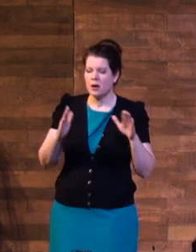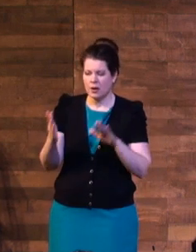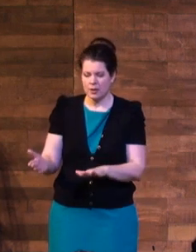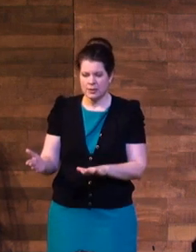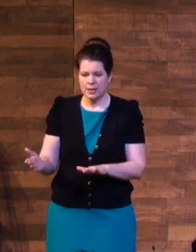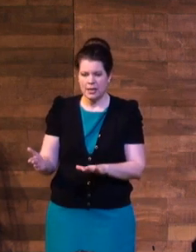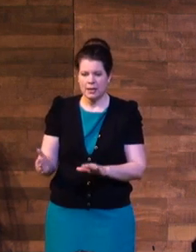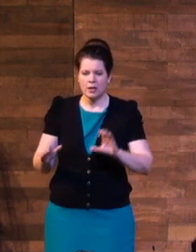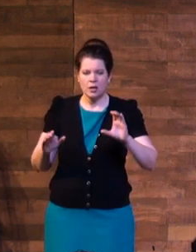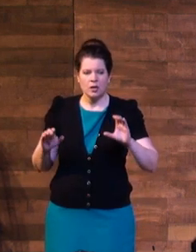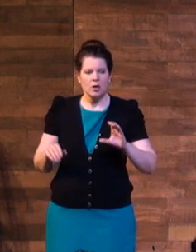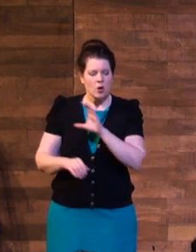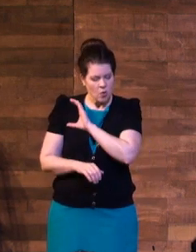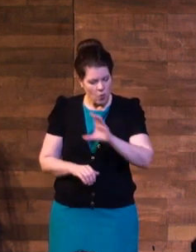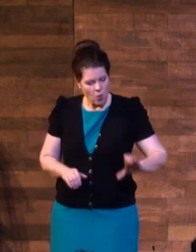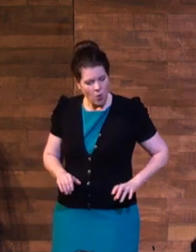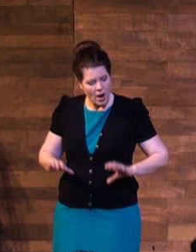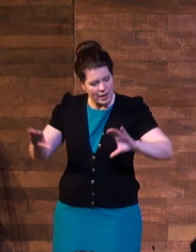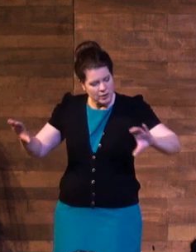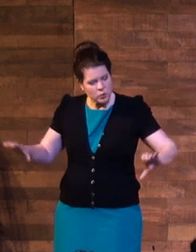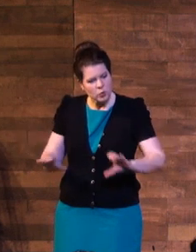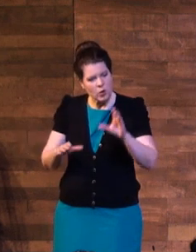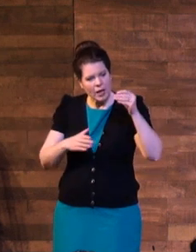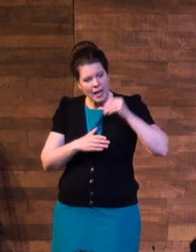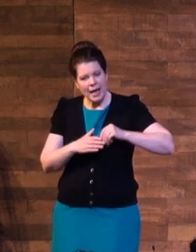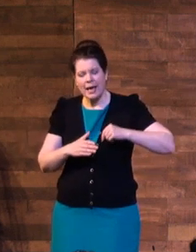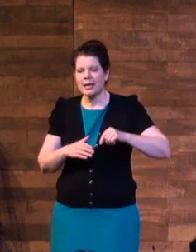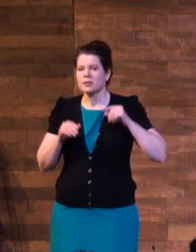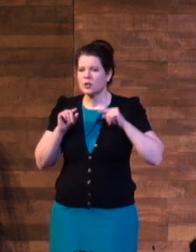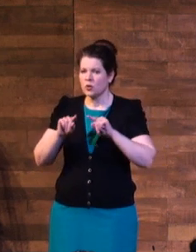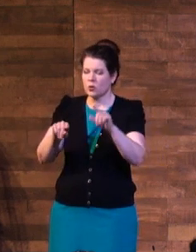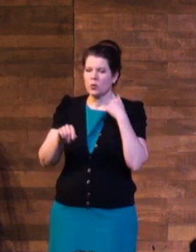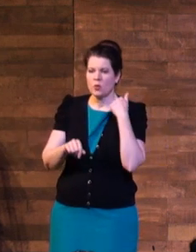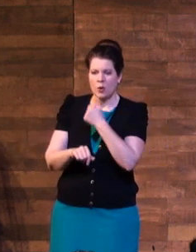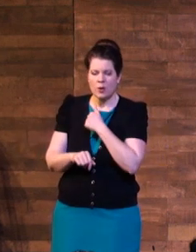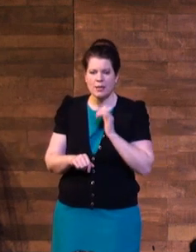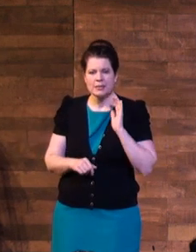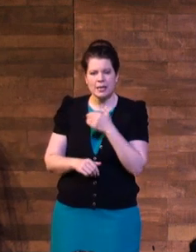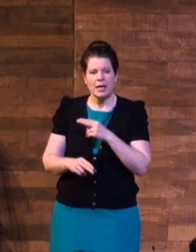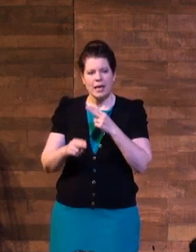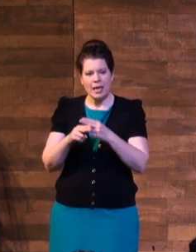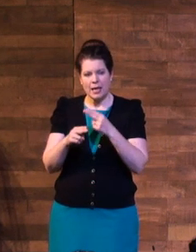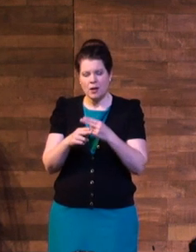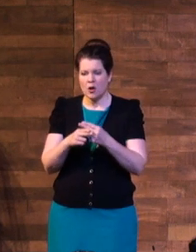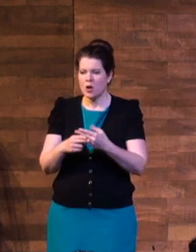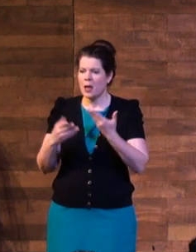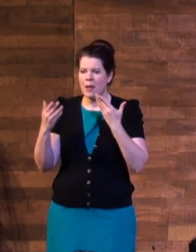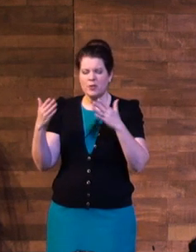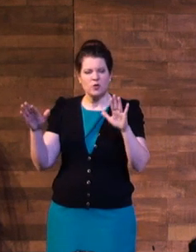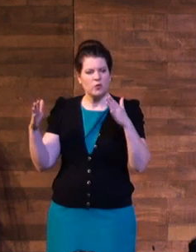do everything that God wants to do to build his kingdom through us, and our name becomes no more, essentially.